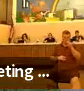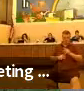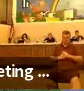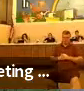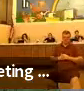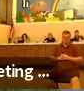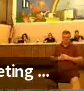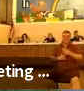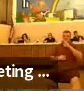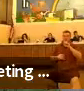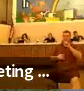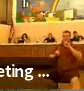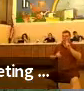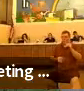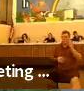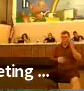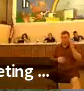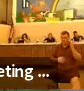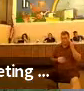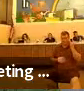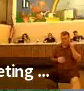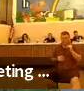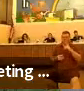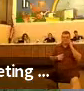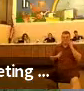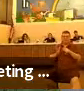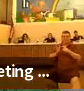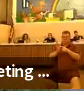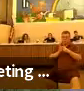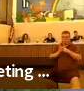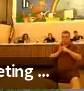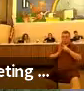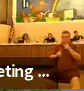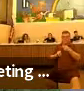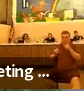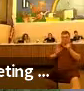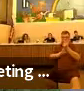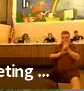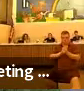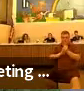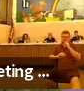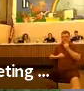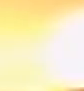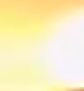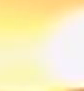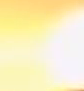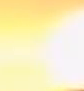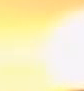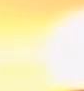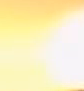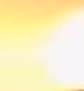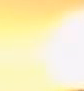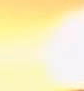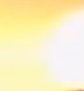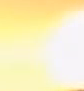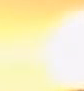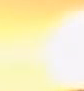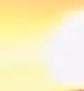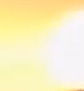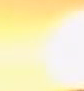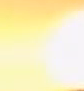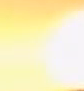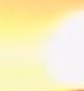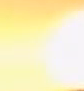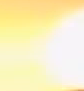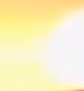And the answer to why 2 is that's required by law for safety measures, for exactly what someone talked about earlier. If one of